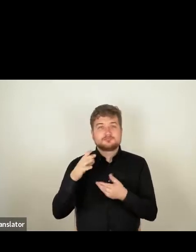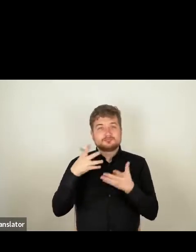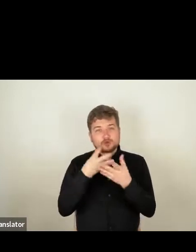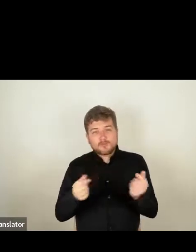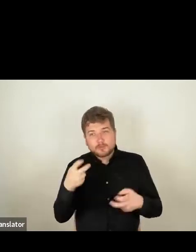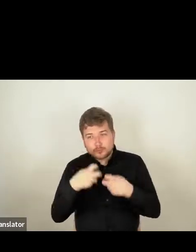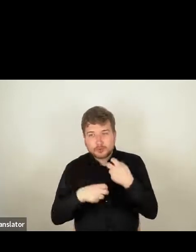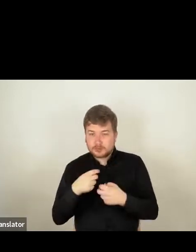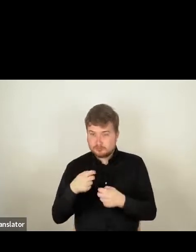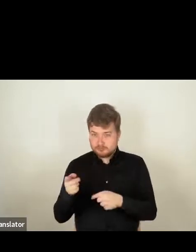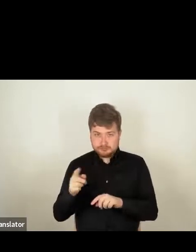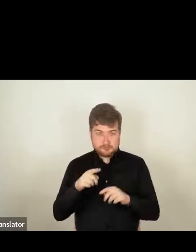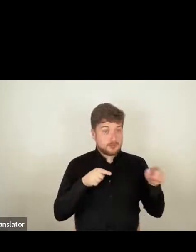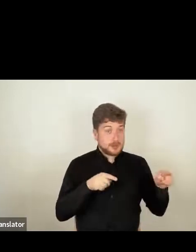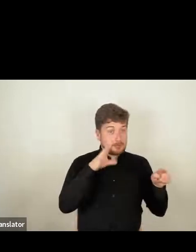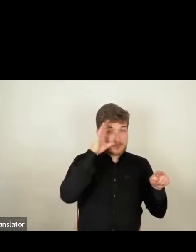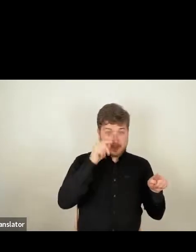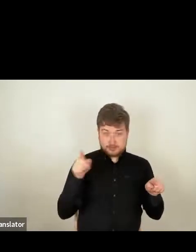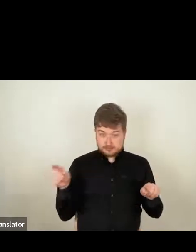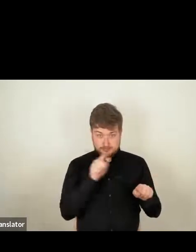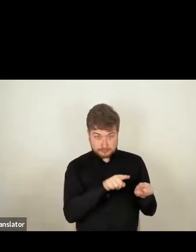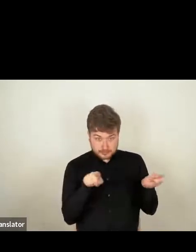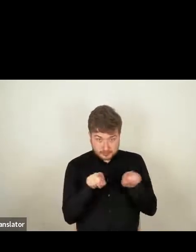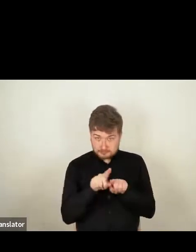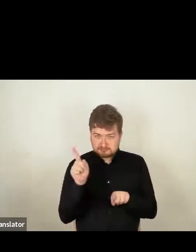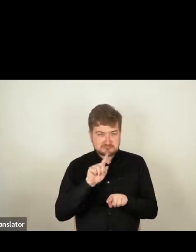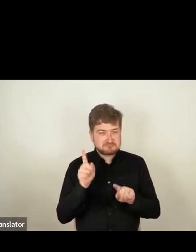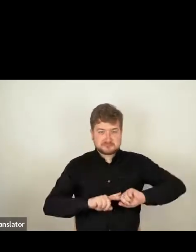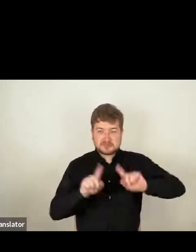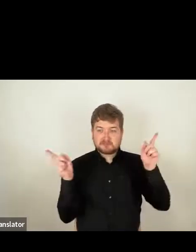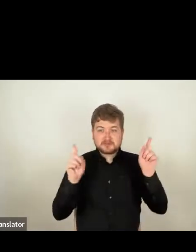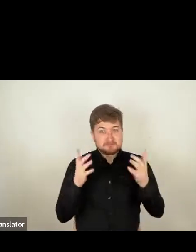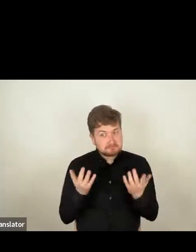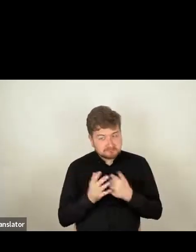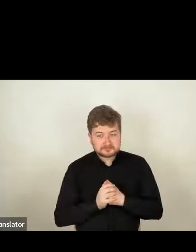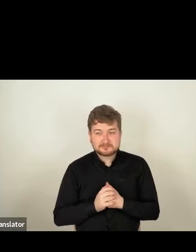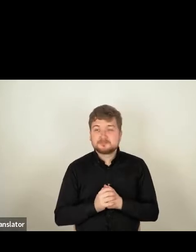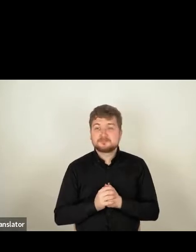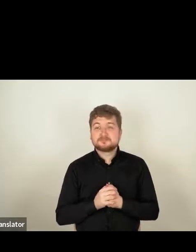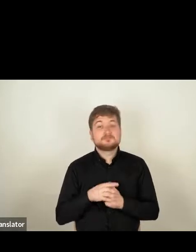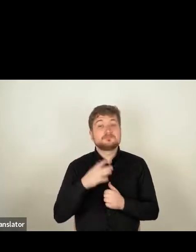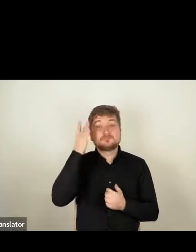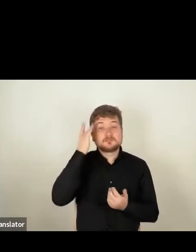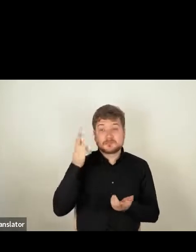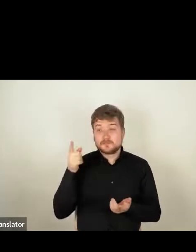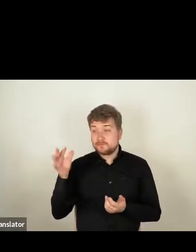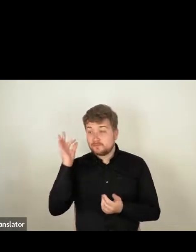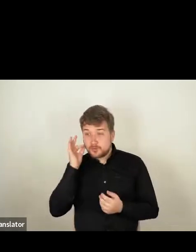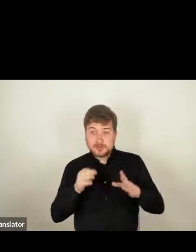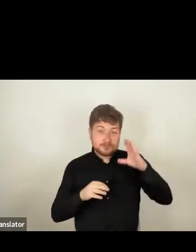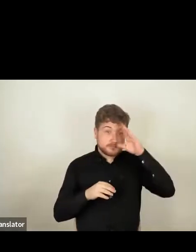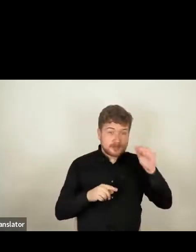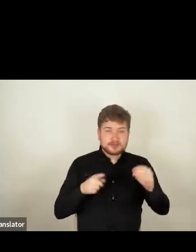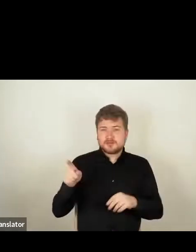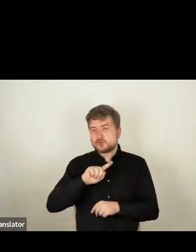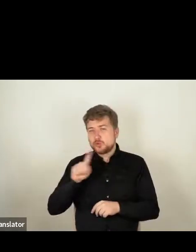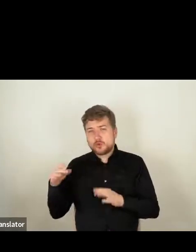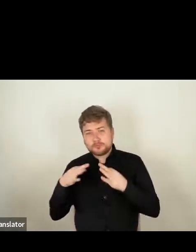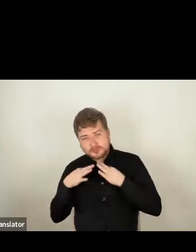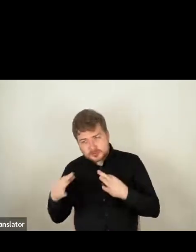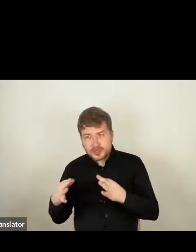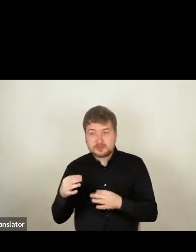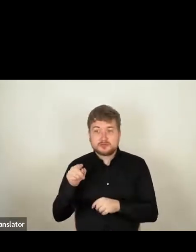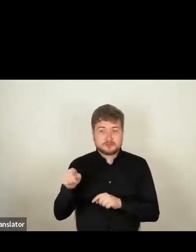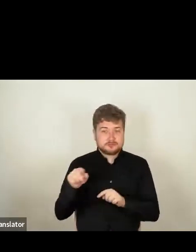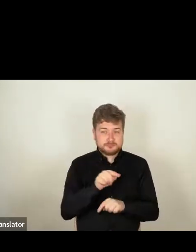very differently. So when we have, you know, men, women, and non-binary gender working together, we are getting the best of